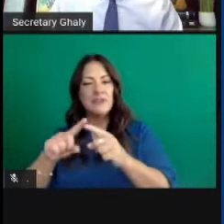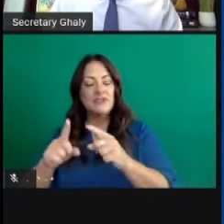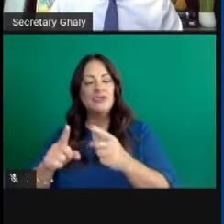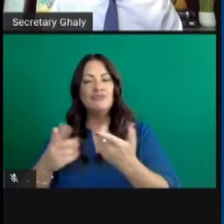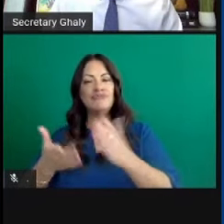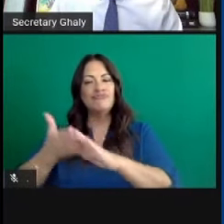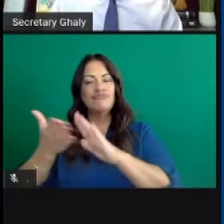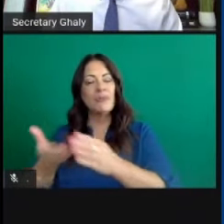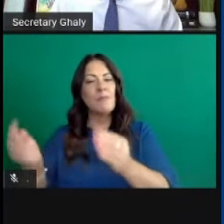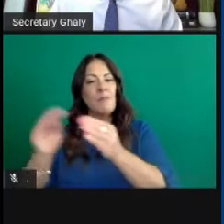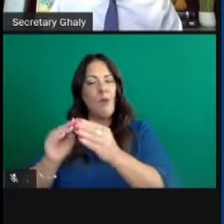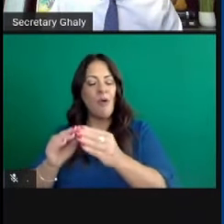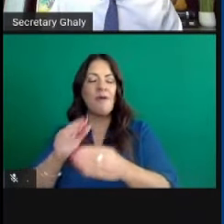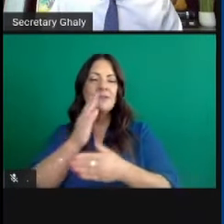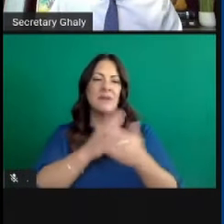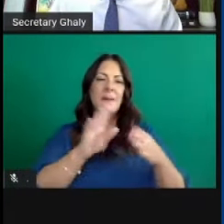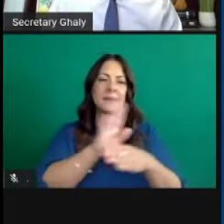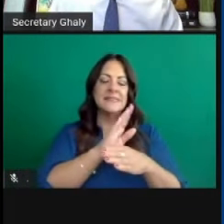of operations.